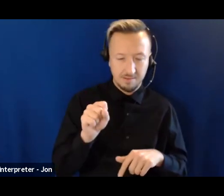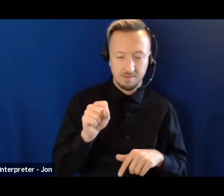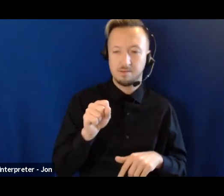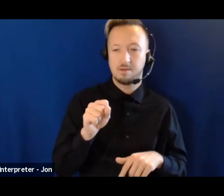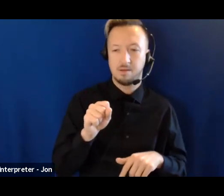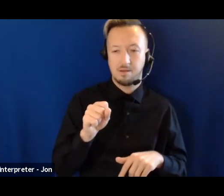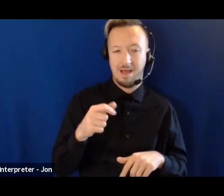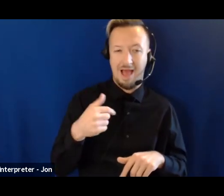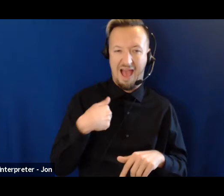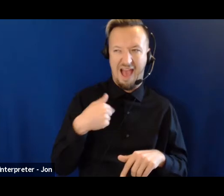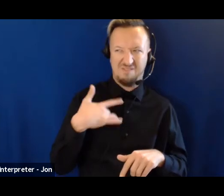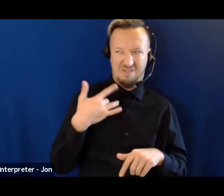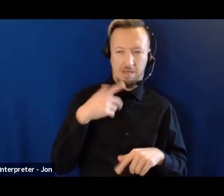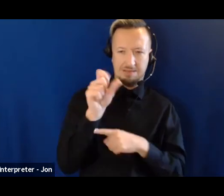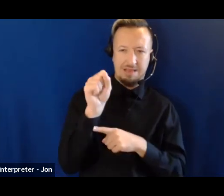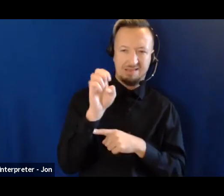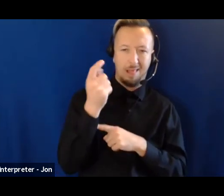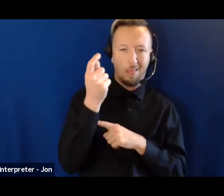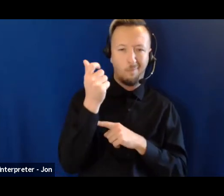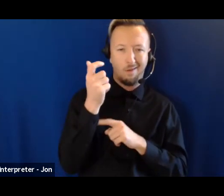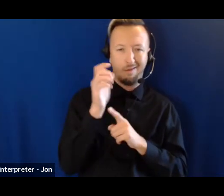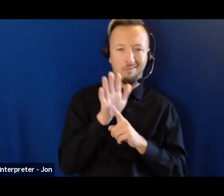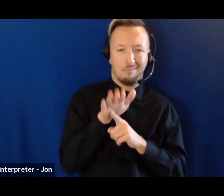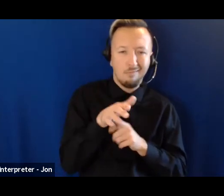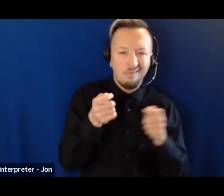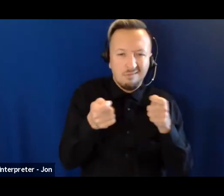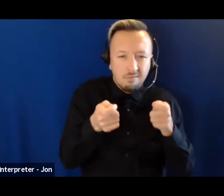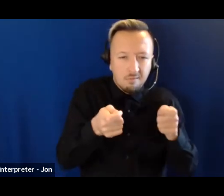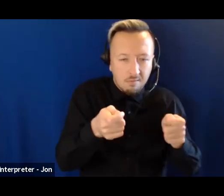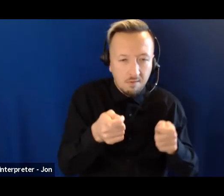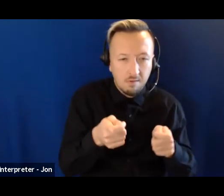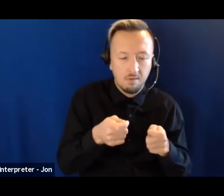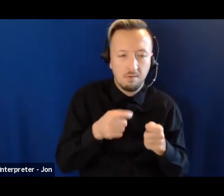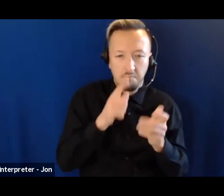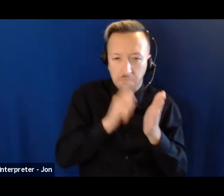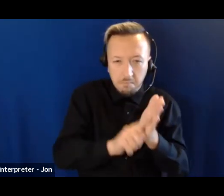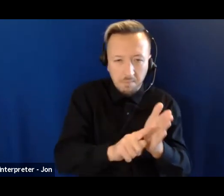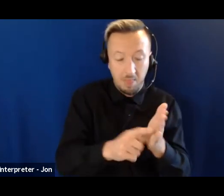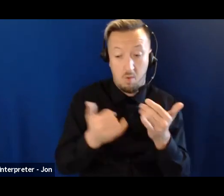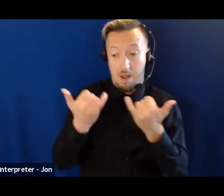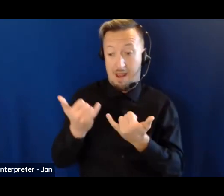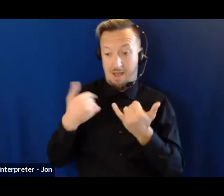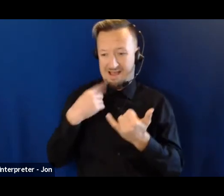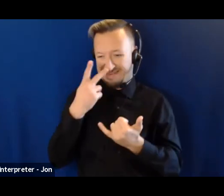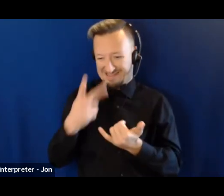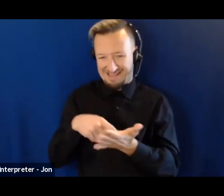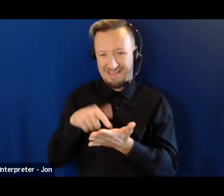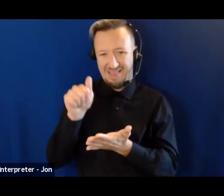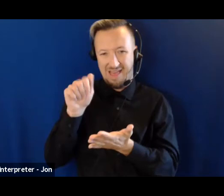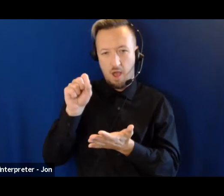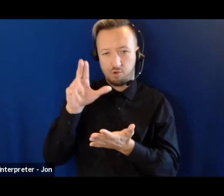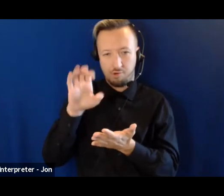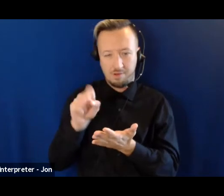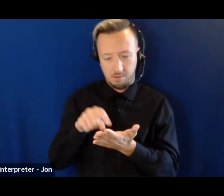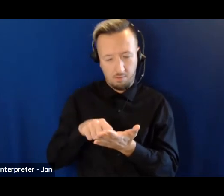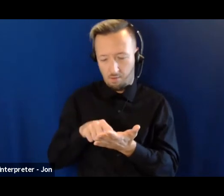of micromanaging. And I see it in the assurances now. And I can remember having